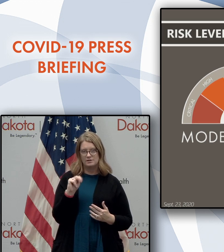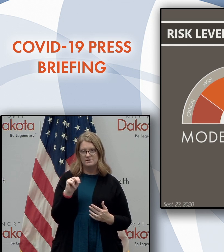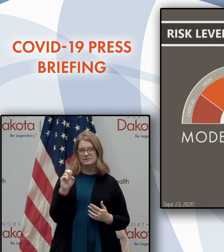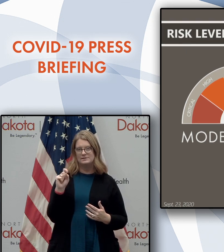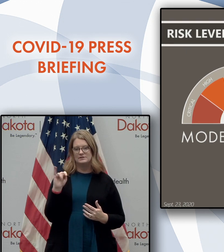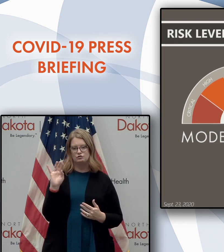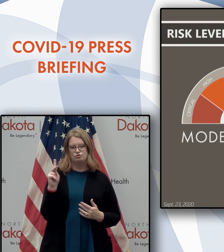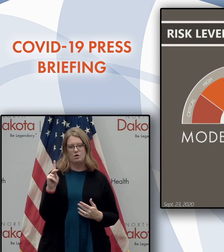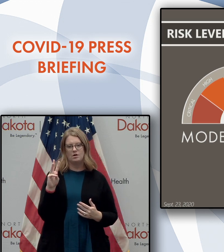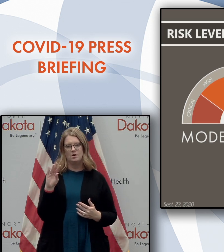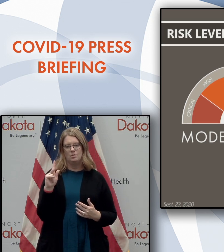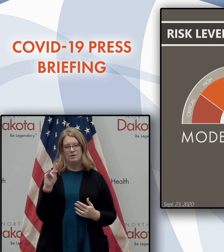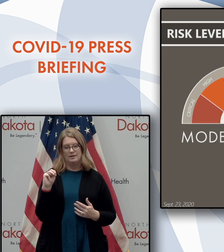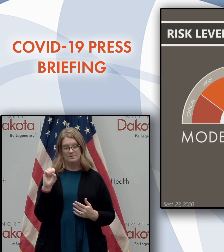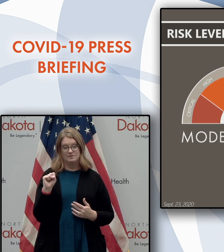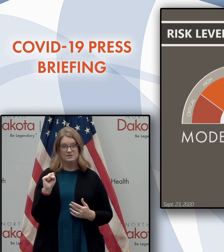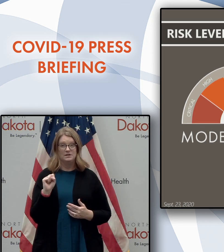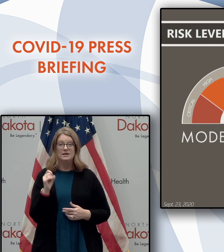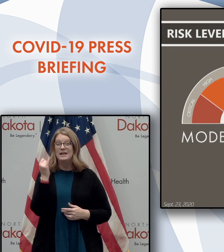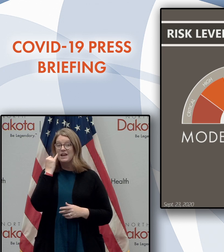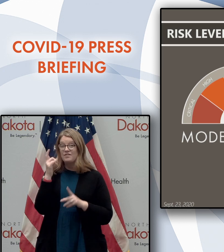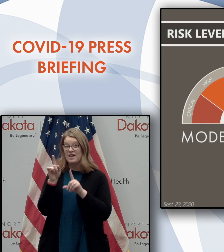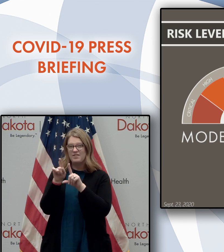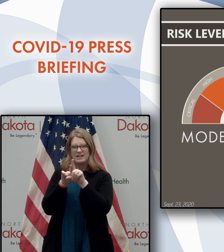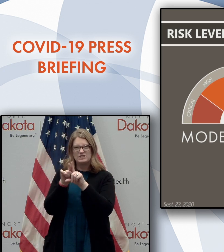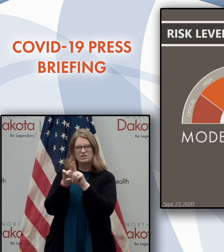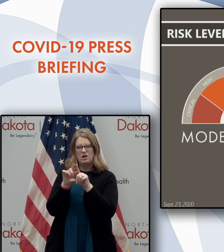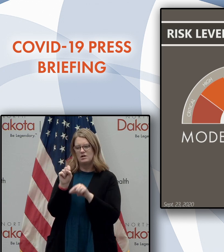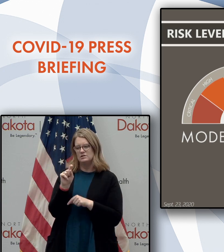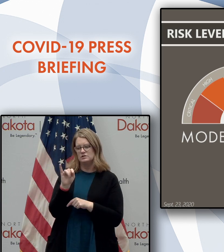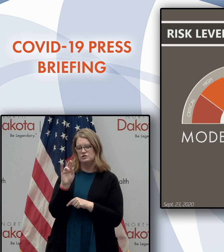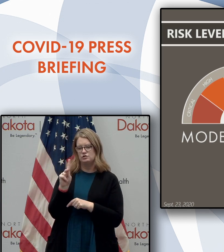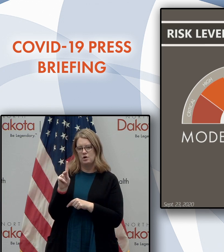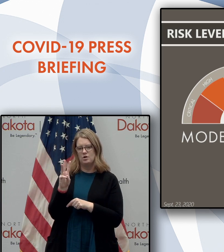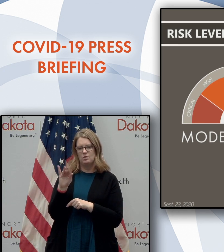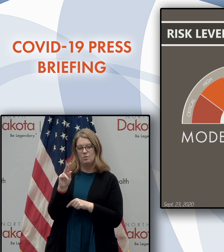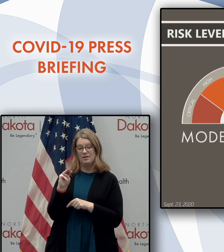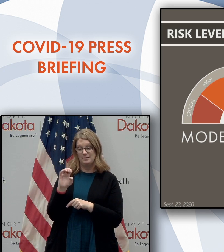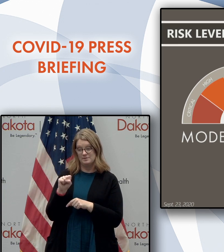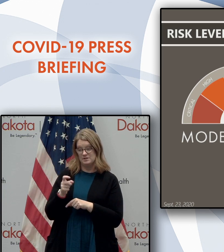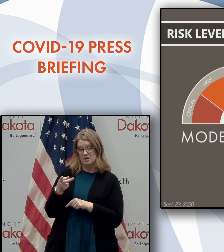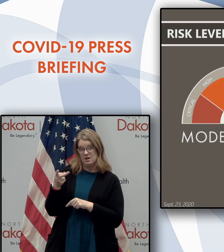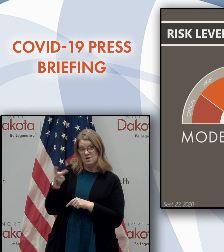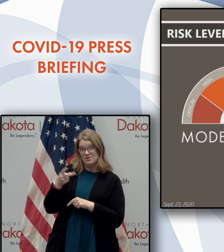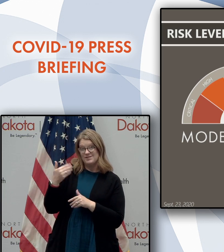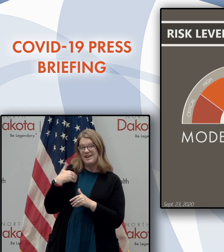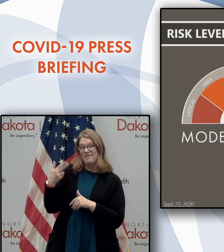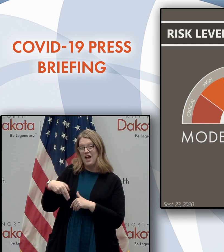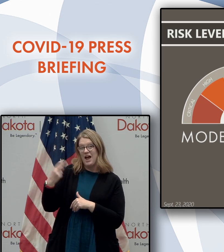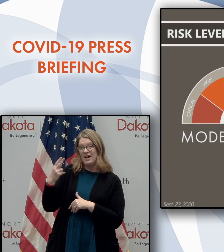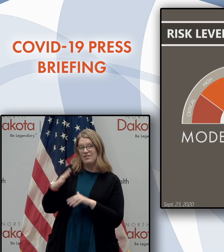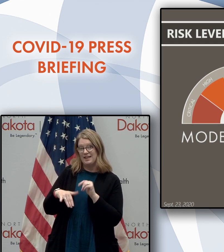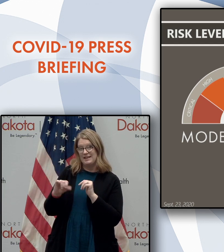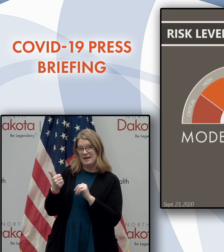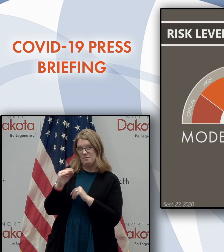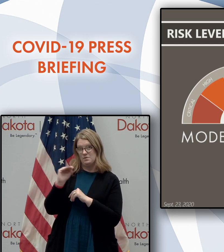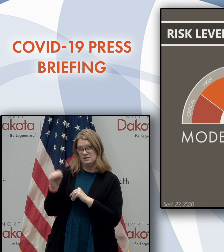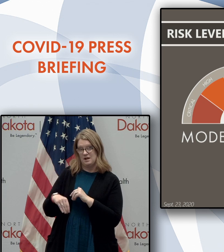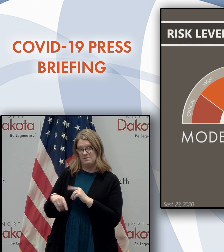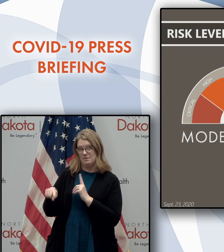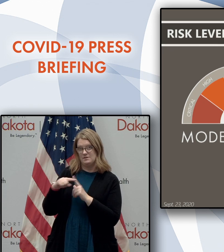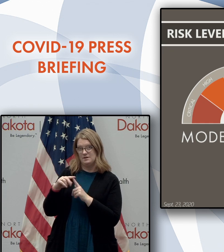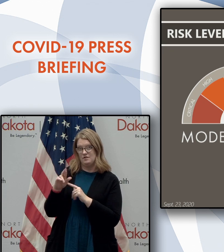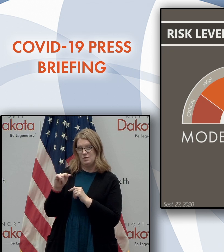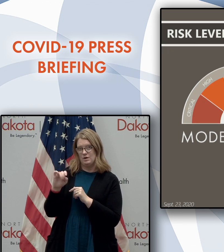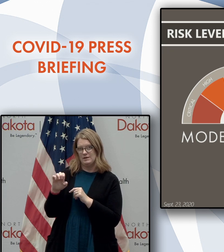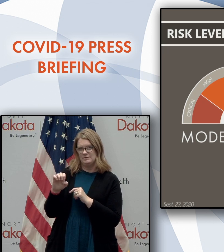that have asterisks by them here are counties that have a higher than 10% positivity rate, which is absolutely a place we don't